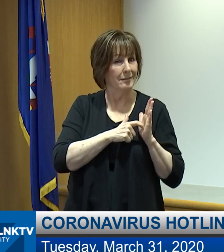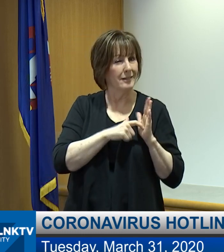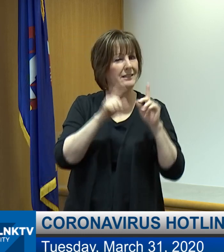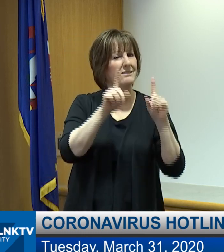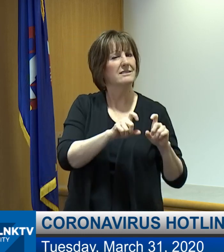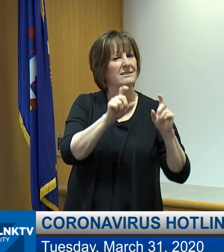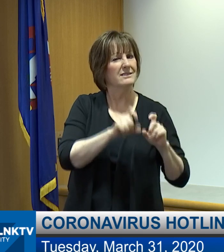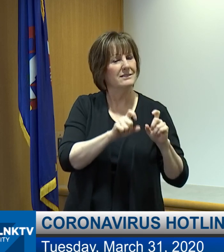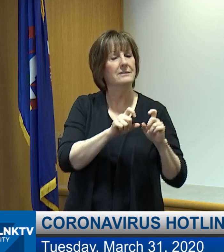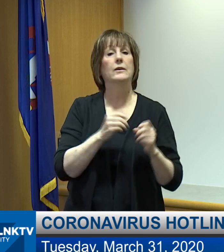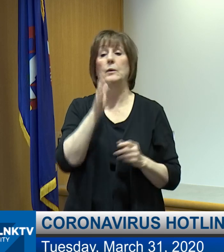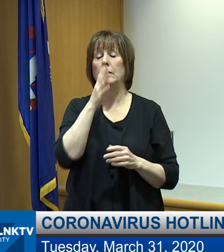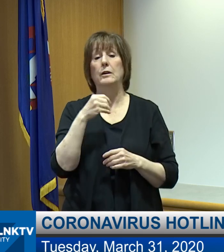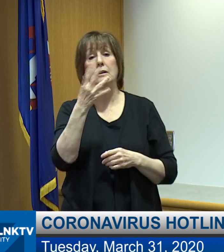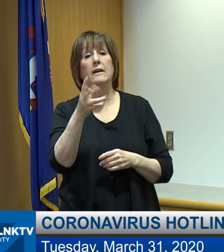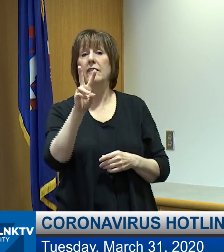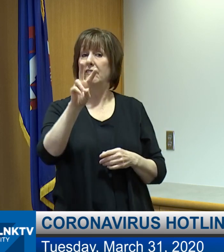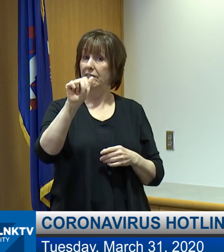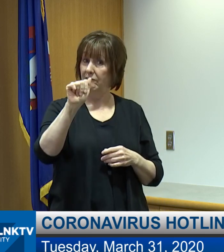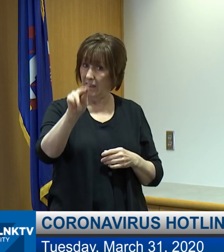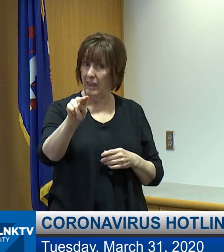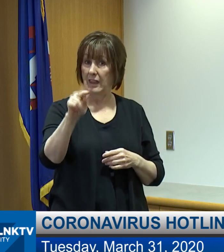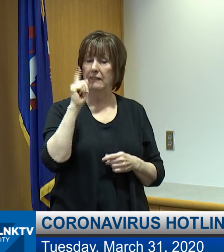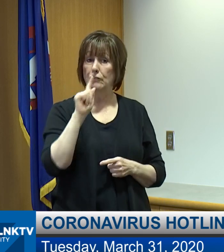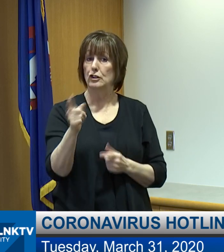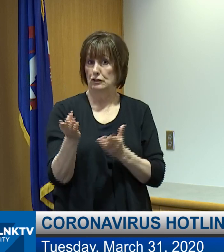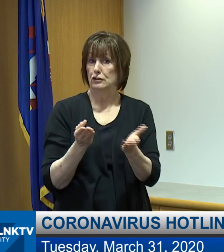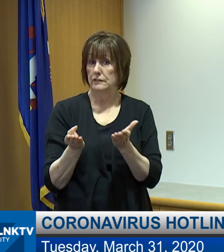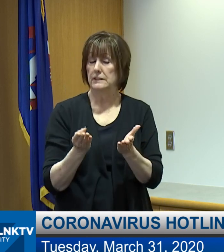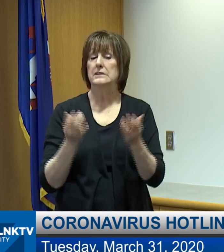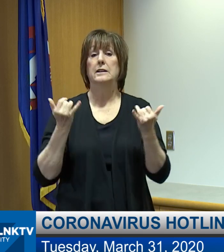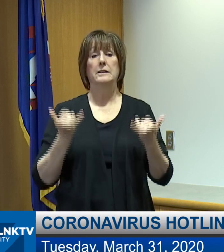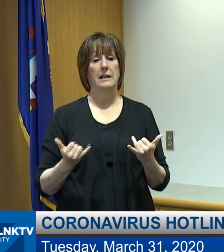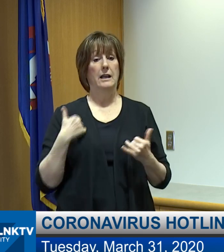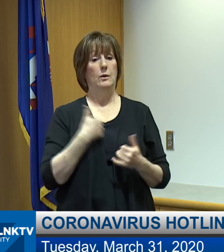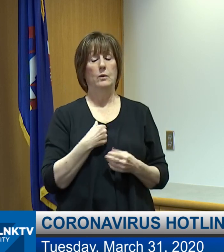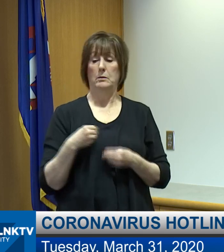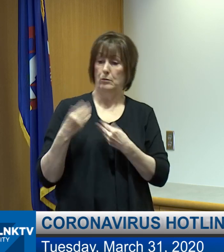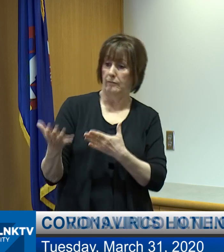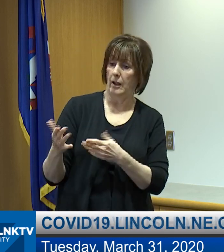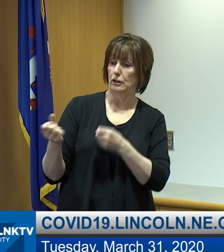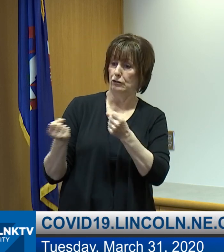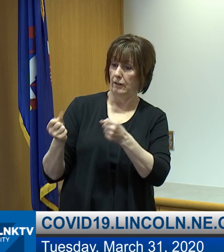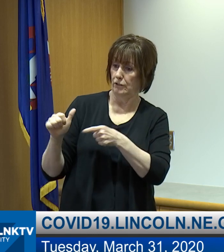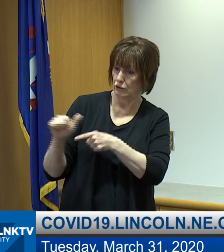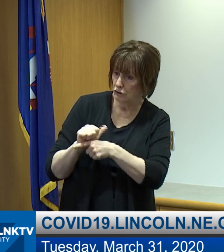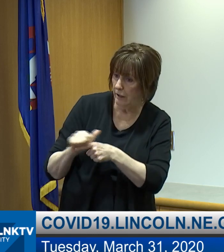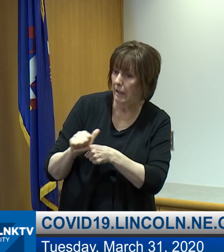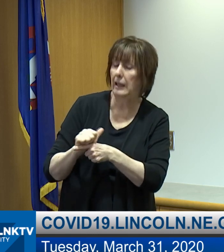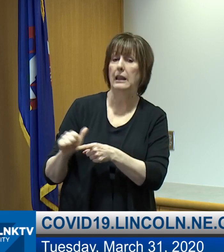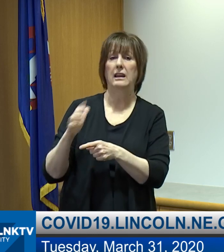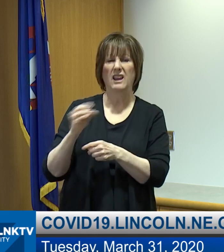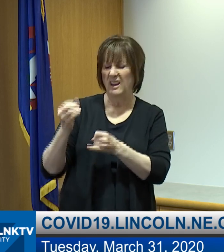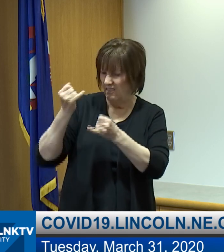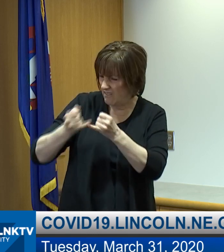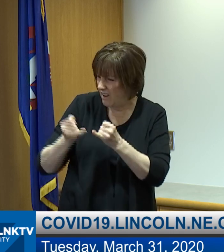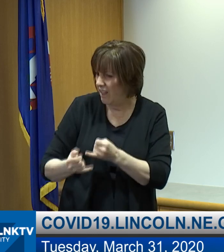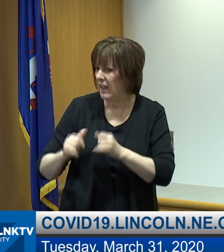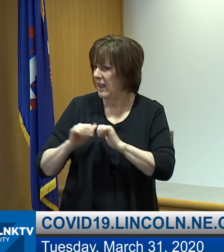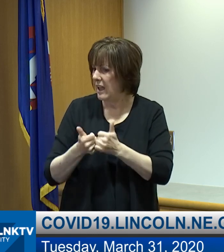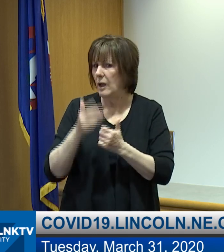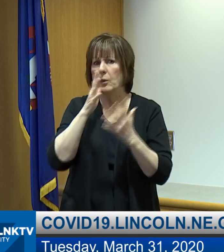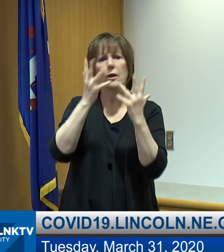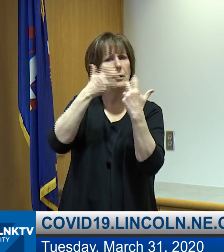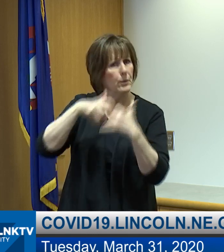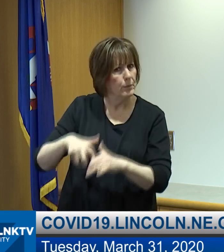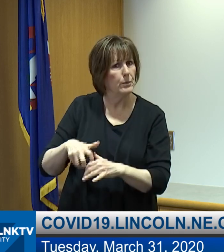use vans to provide on-demand service. We are currently providing driver training and finalizing the operation details for that service,